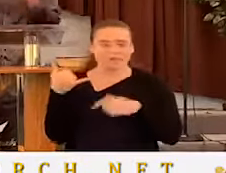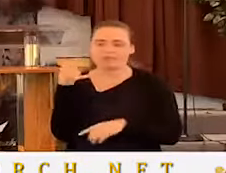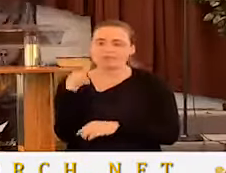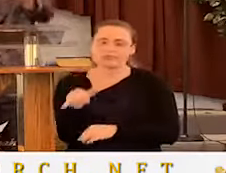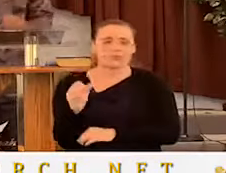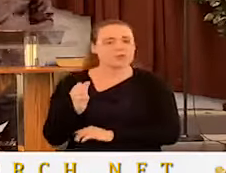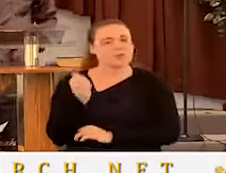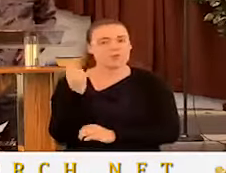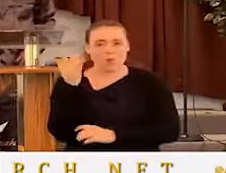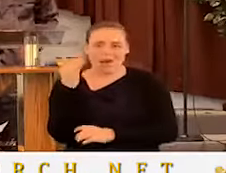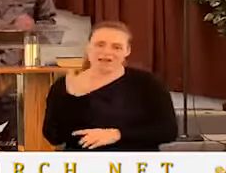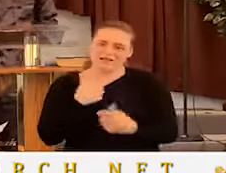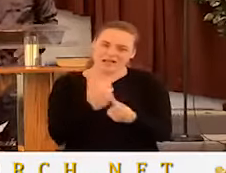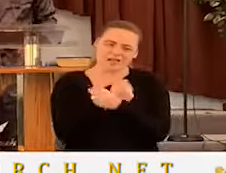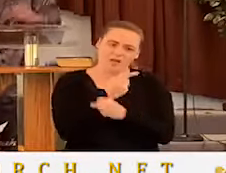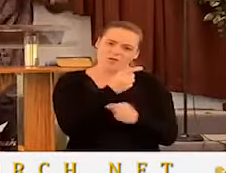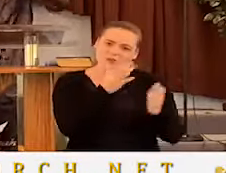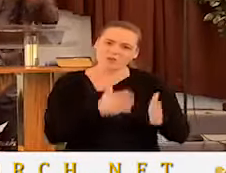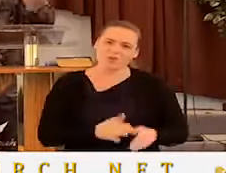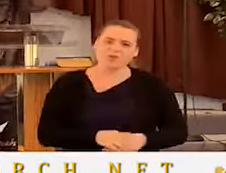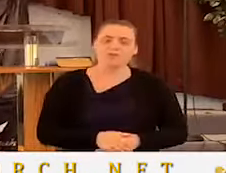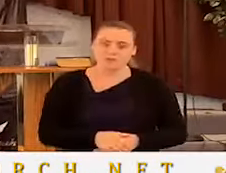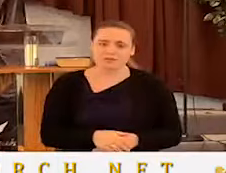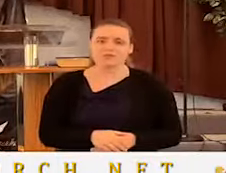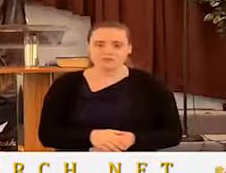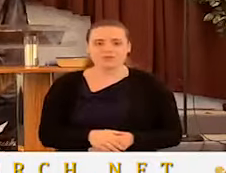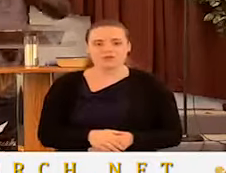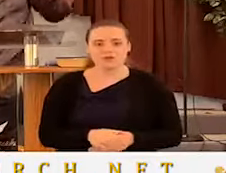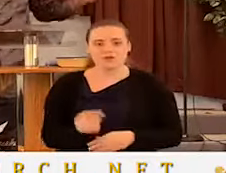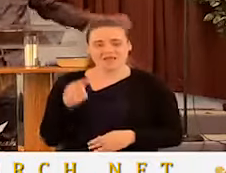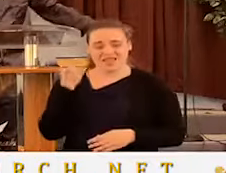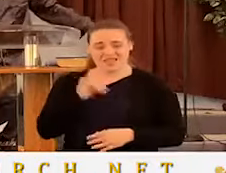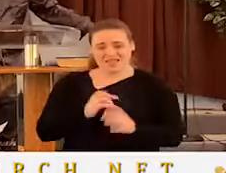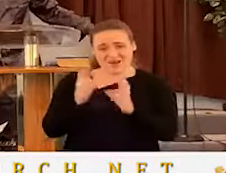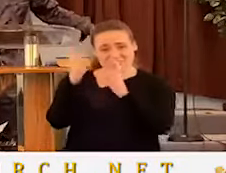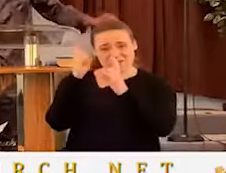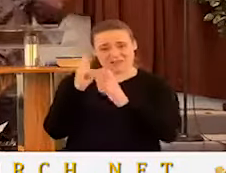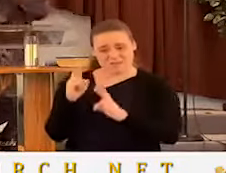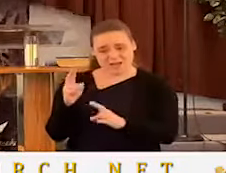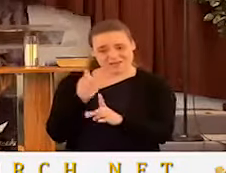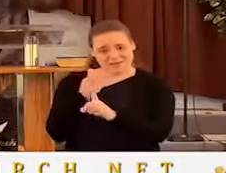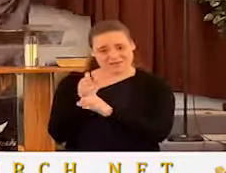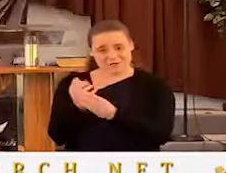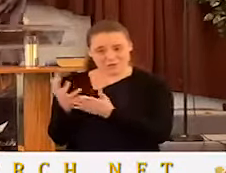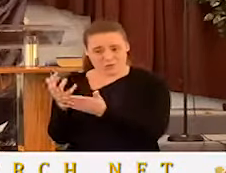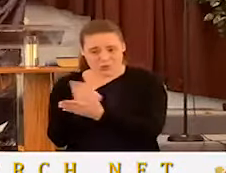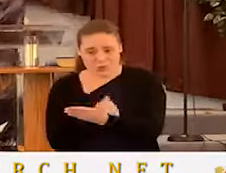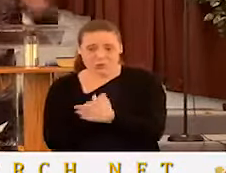not. Let me tell you right now, watch this. Respect is earned.